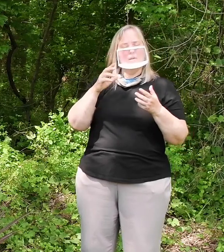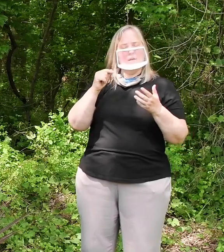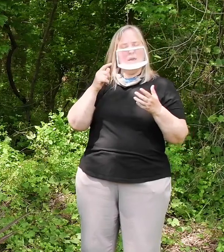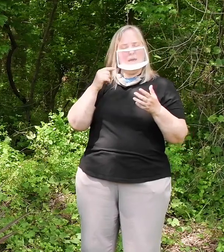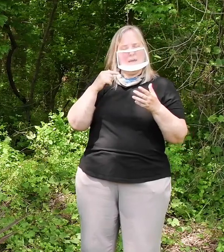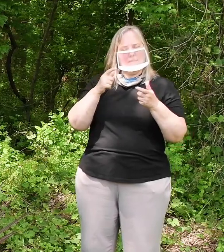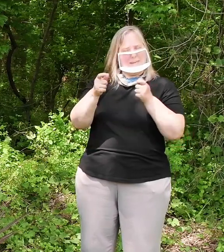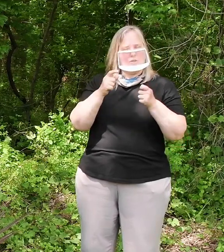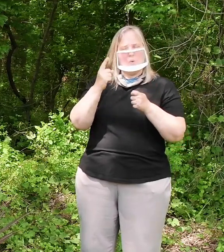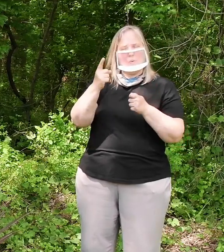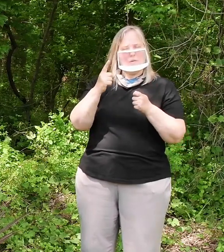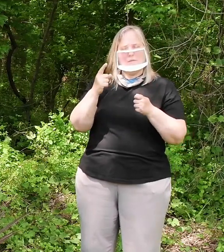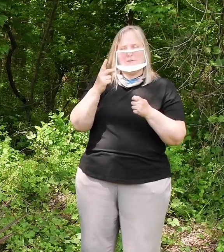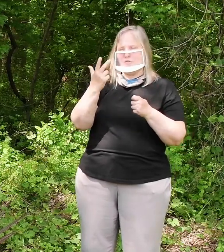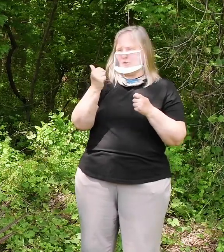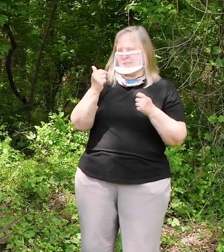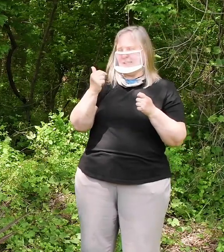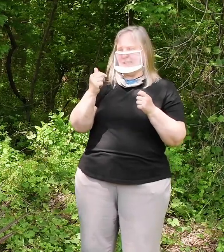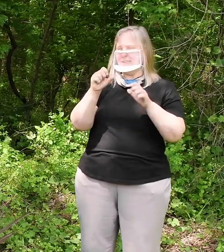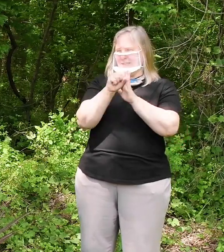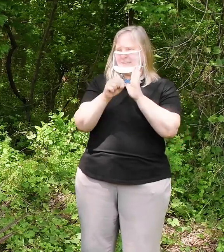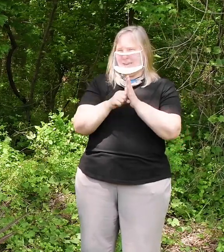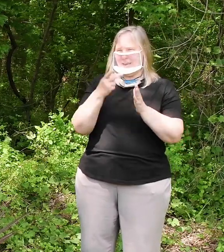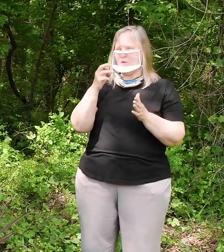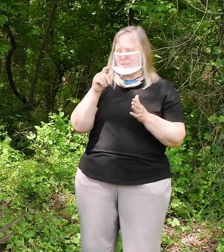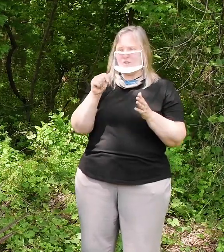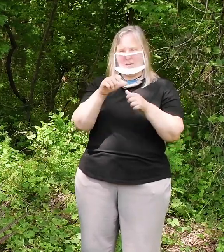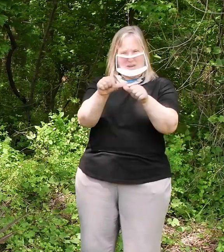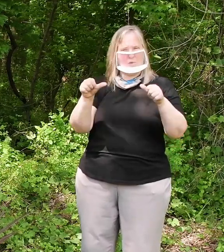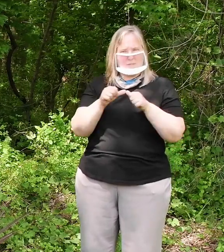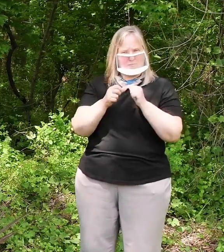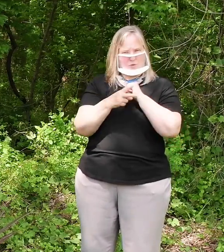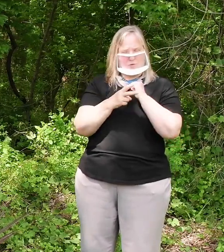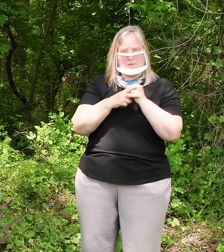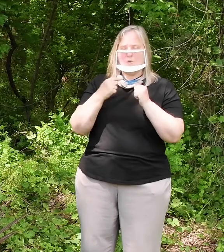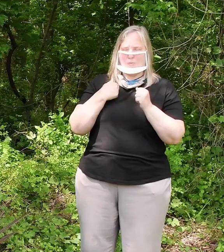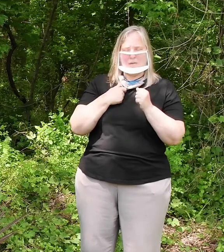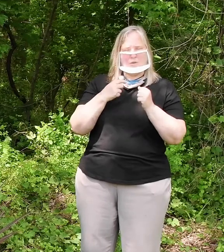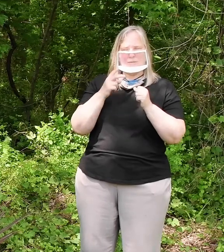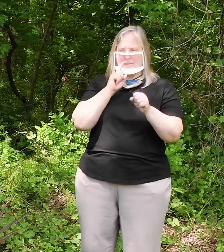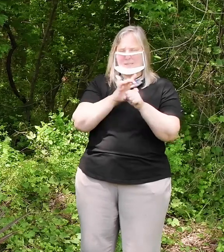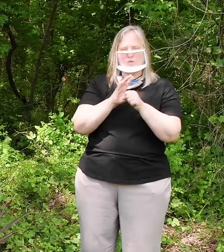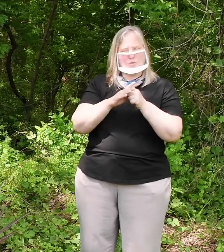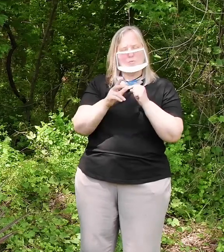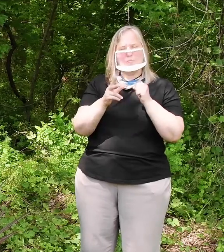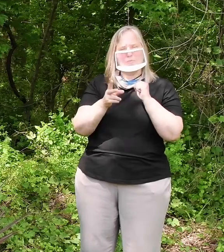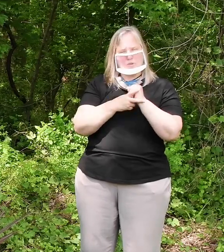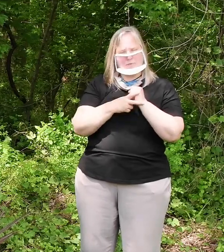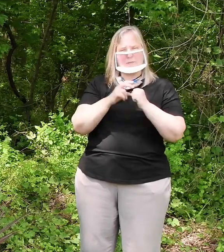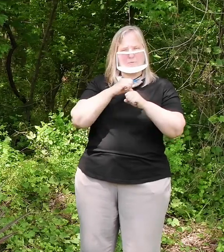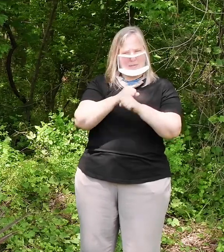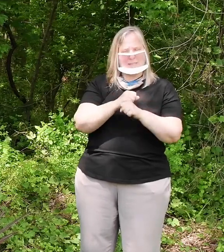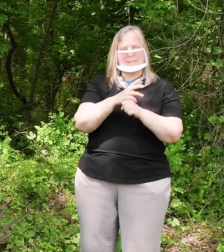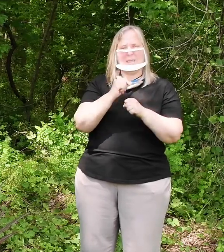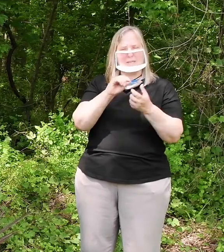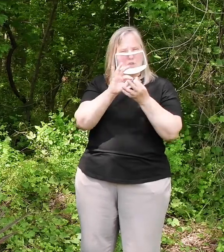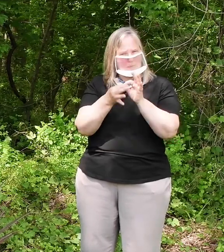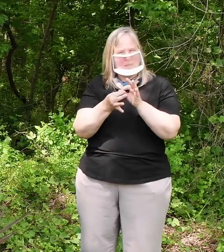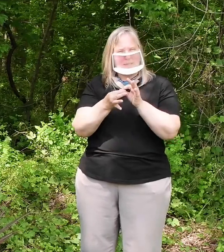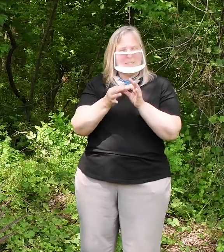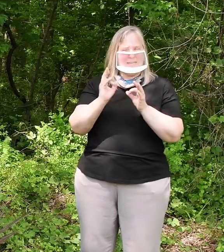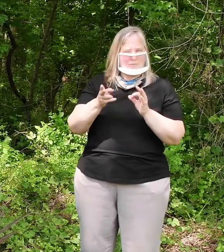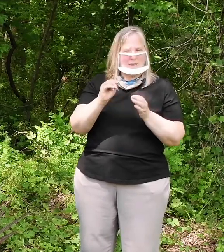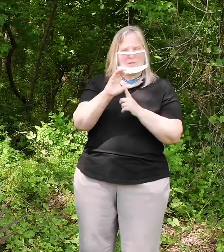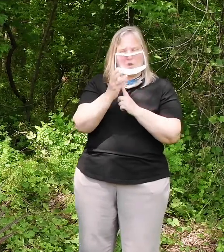areas. In this role, we are dedicated to preserving, protecting, interpreting the history and culture of Maryland's most